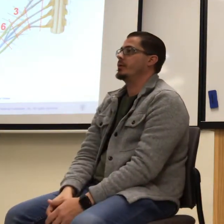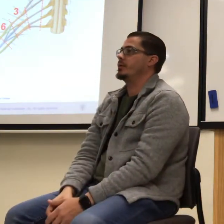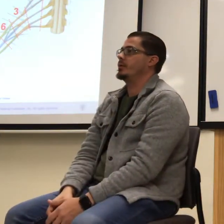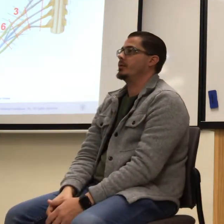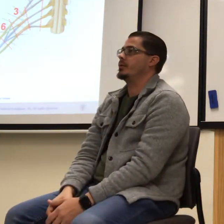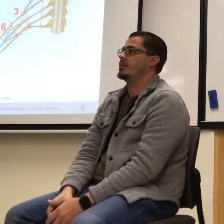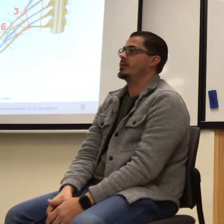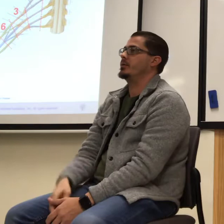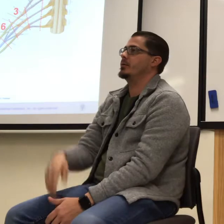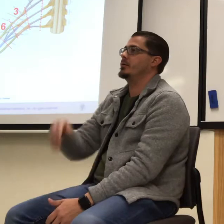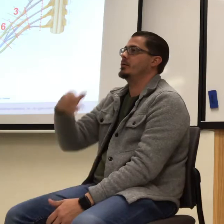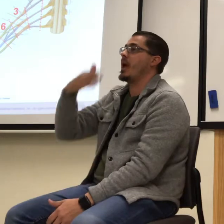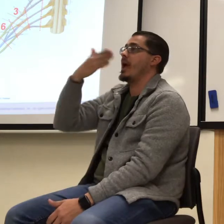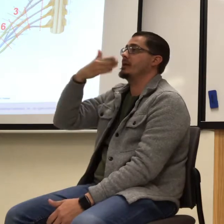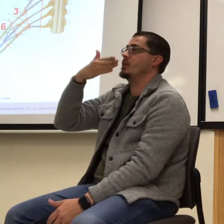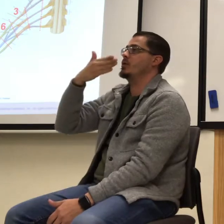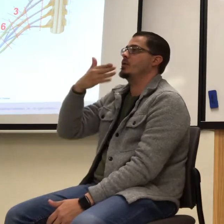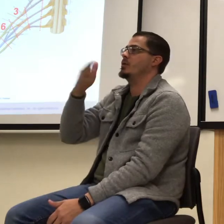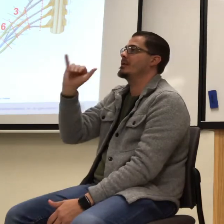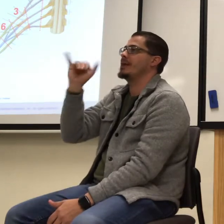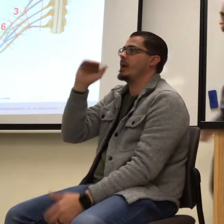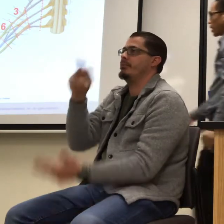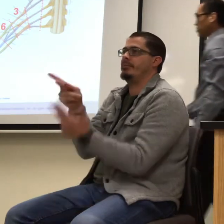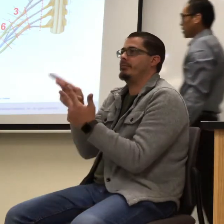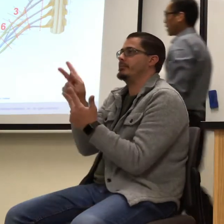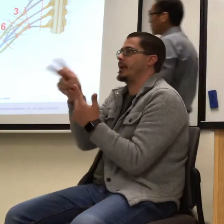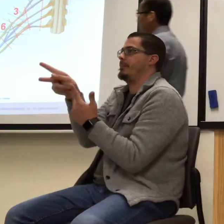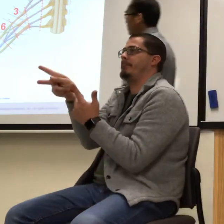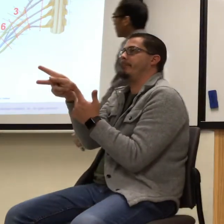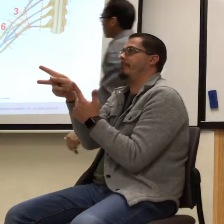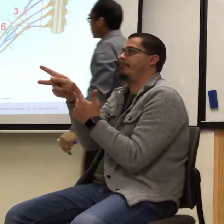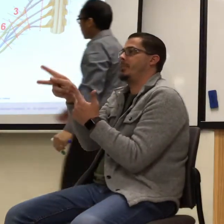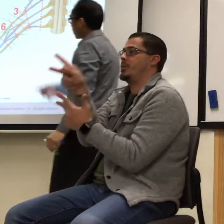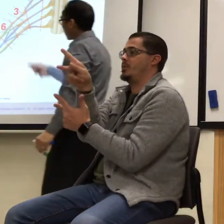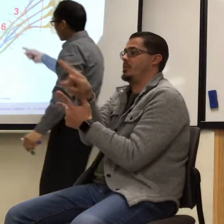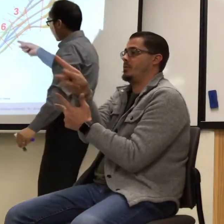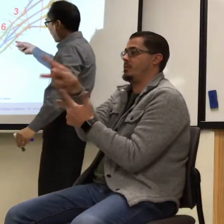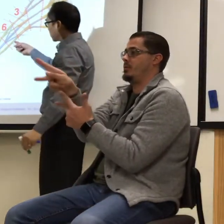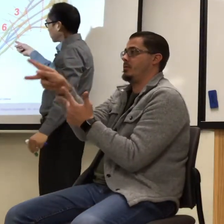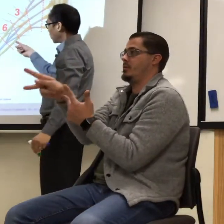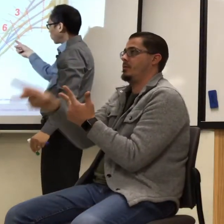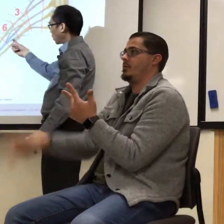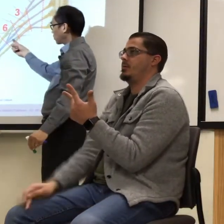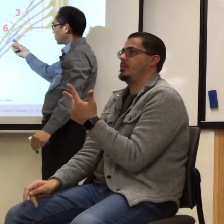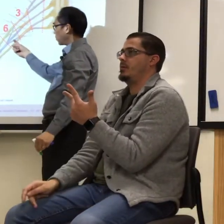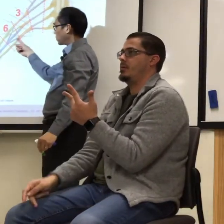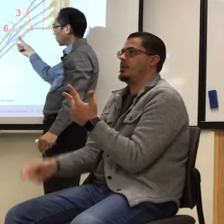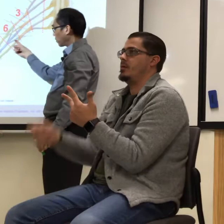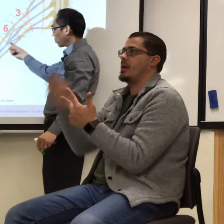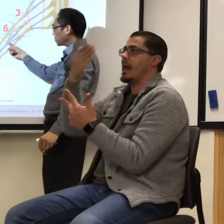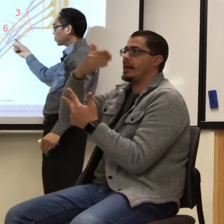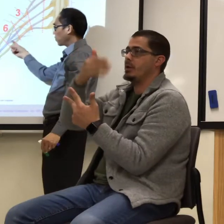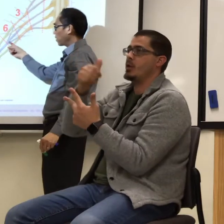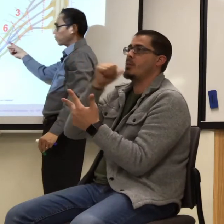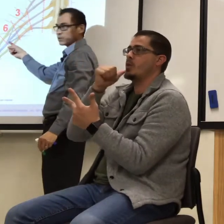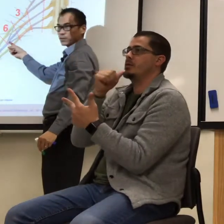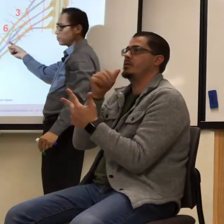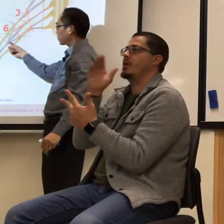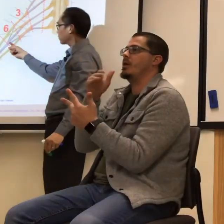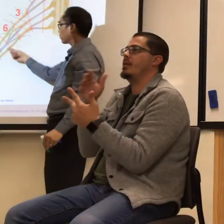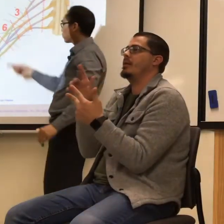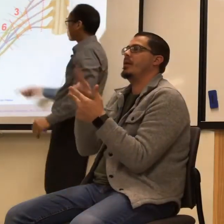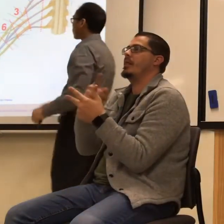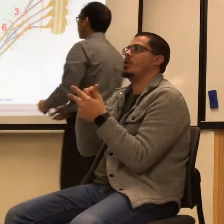anterior. And you can draw the same thing for the last trunk. One branch stays anterior, one goes posterior, and it merges with the other